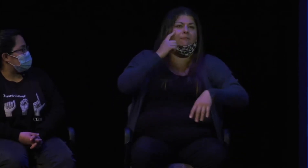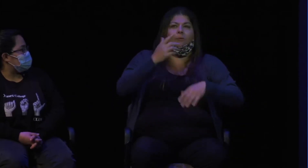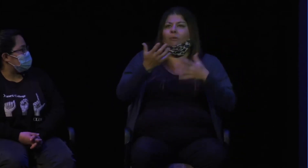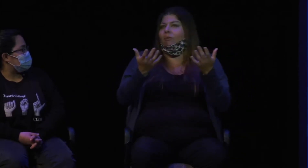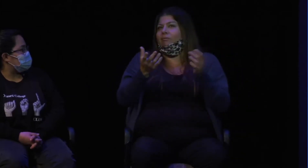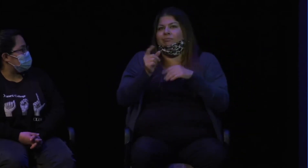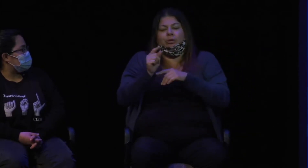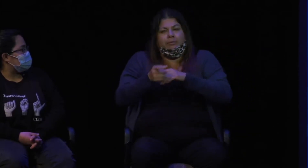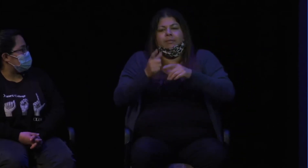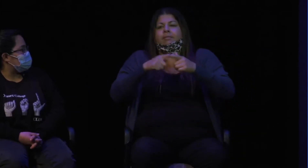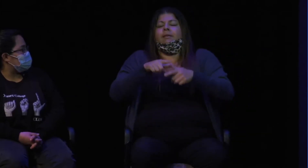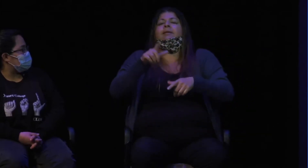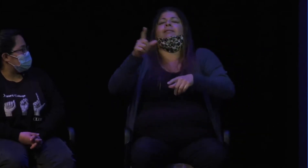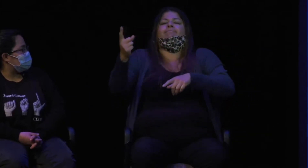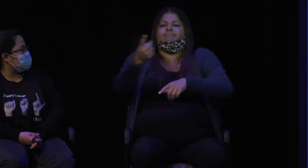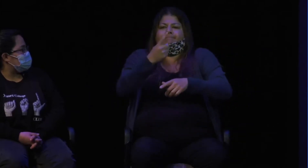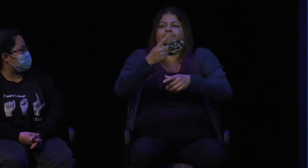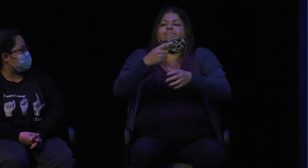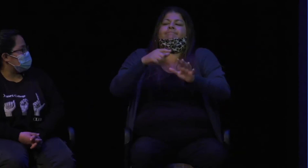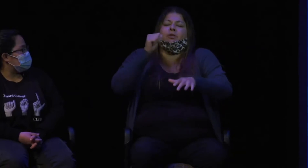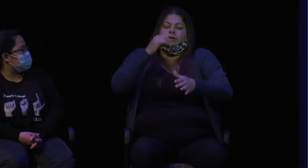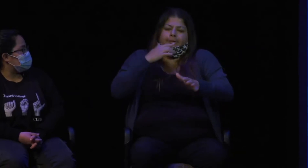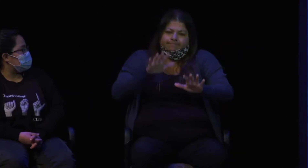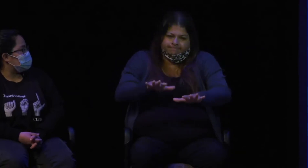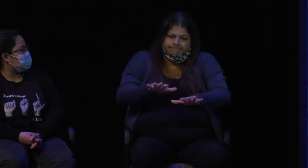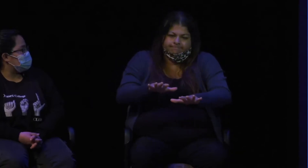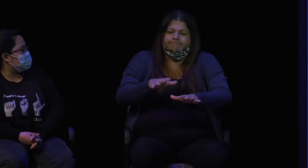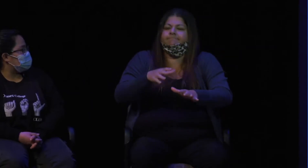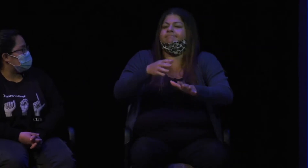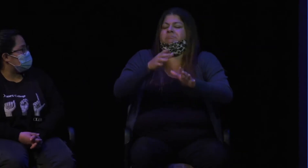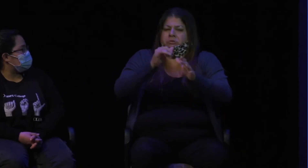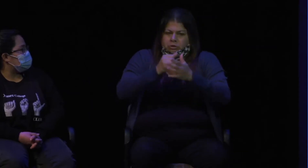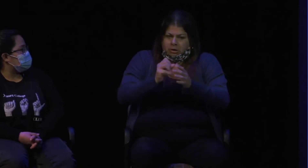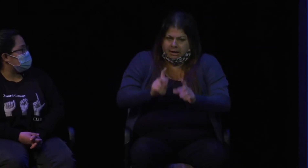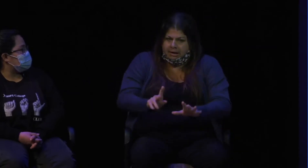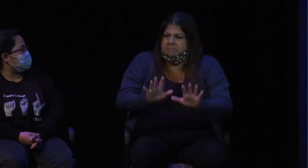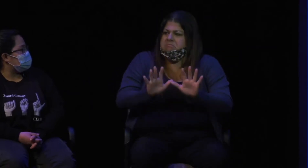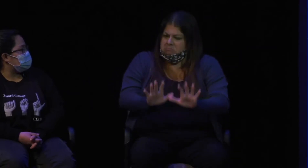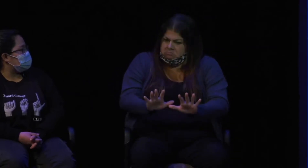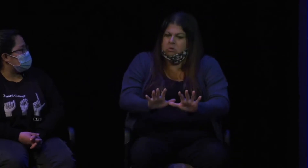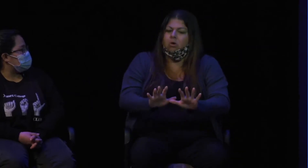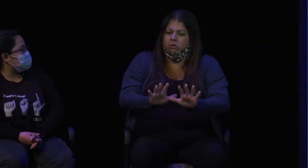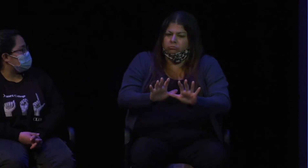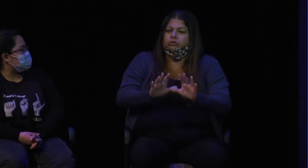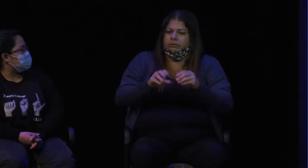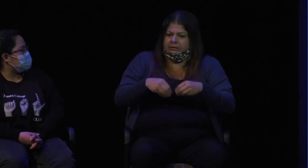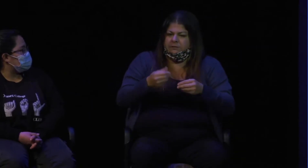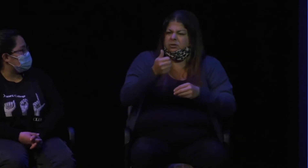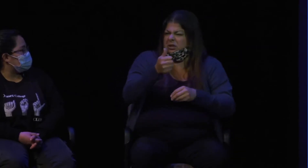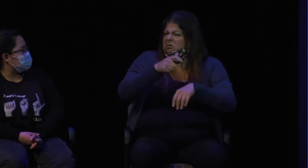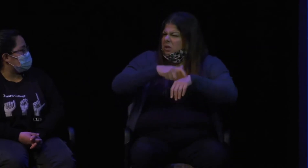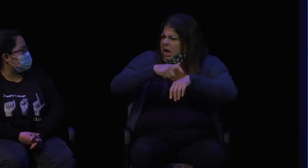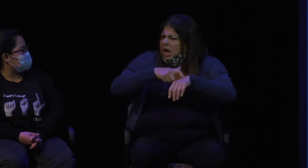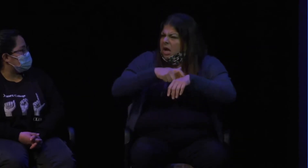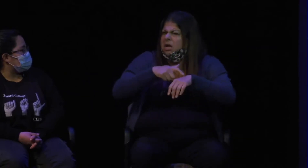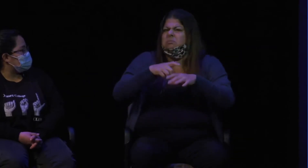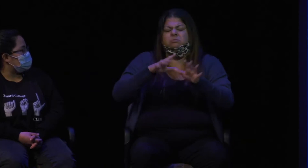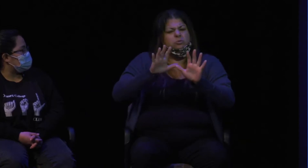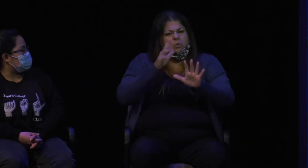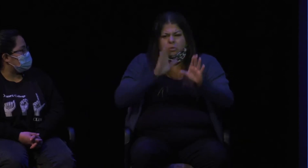job? And that just made me cry even more. So the audiologist left me in there and came and got me after a